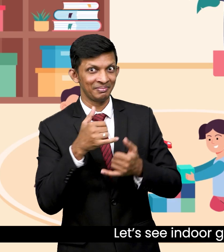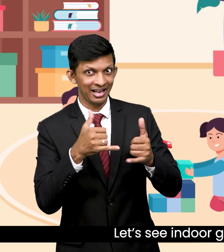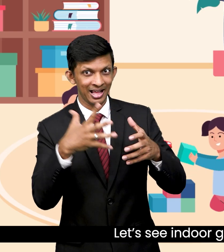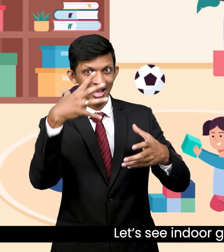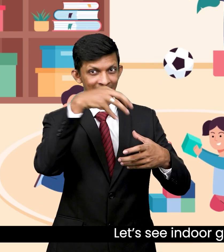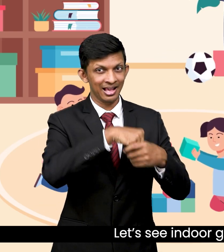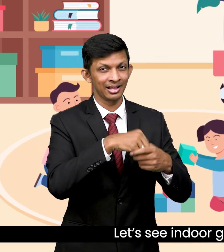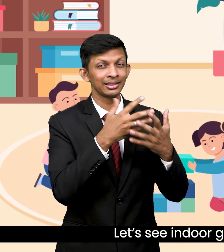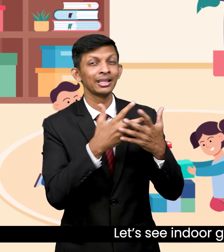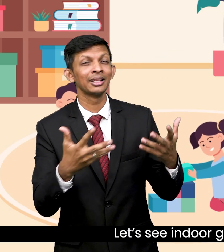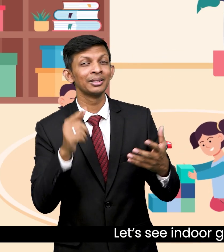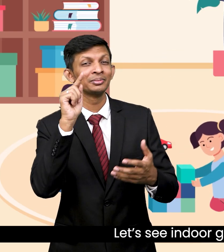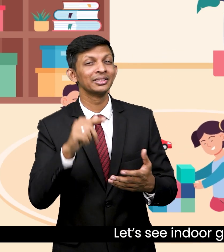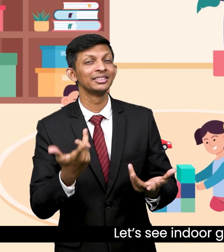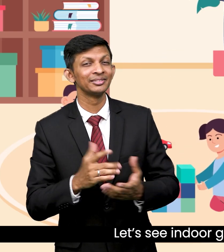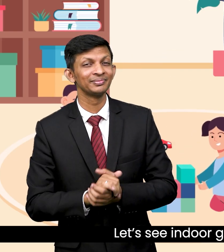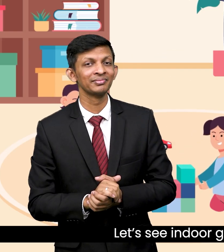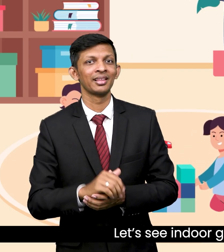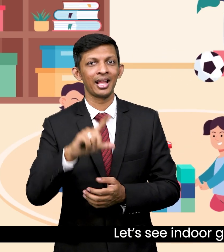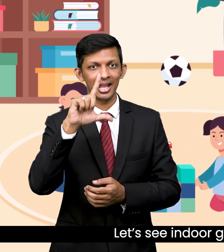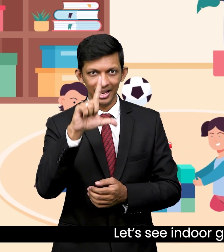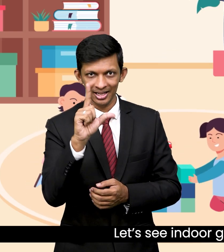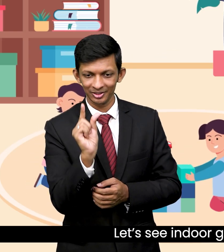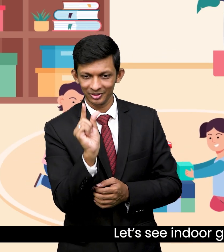see indoor games and materials.